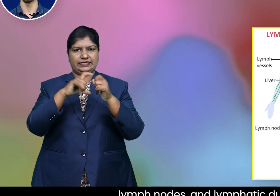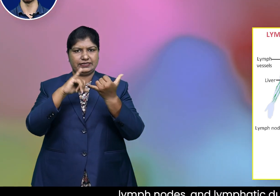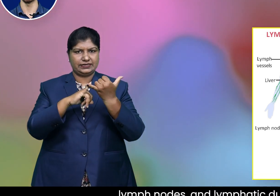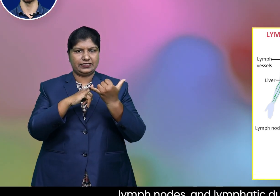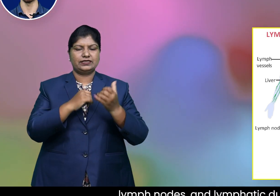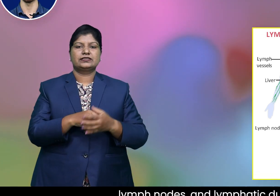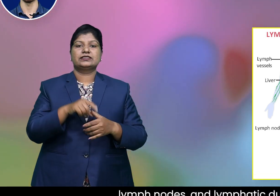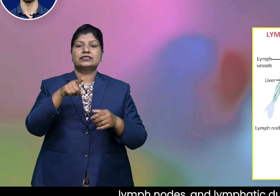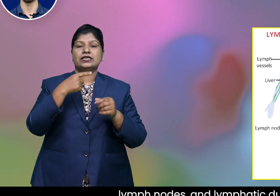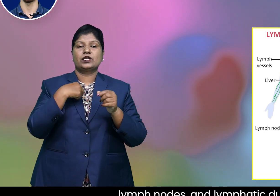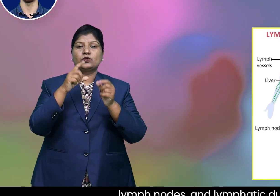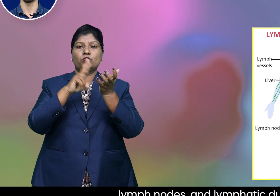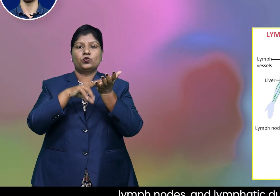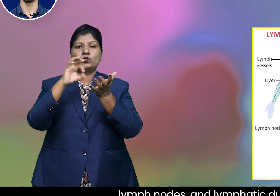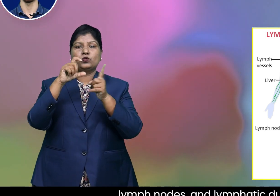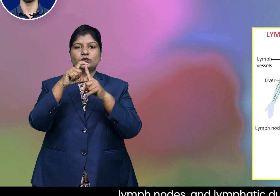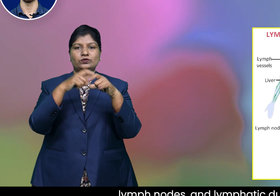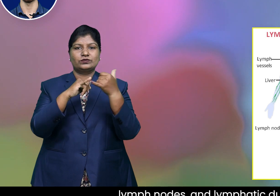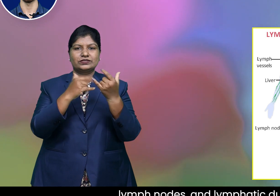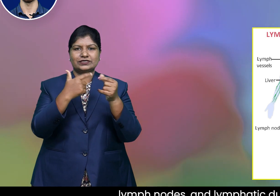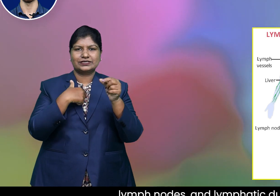lymph nodes,